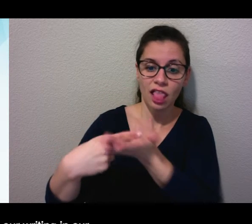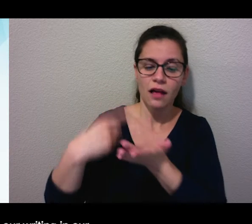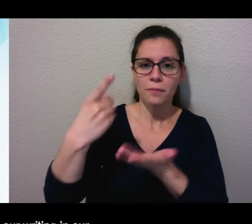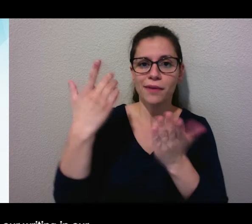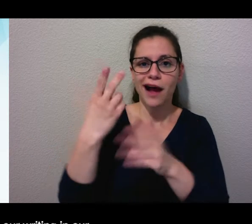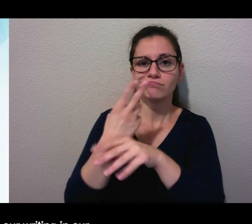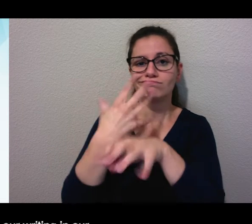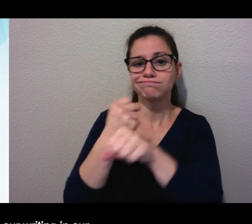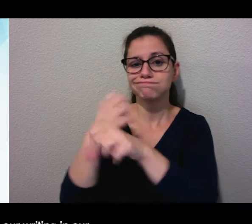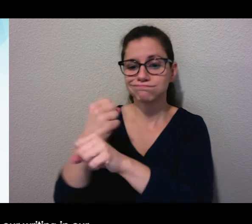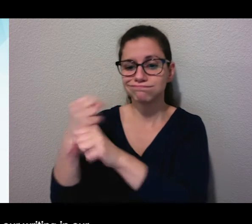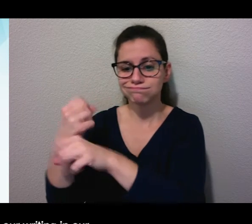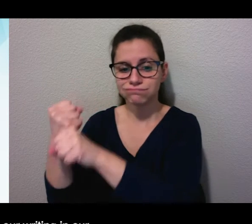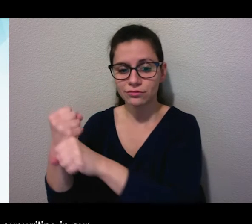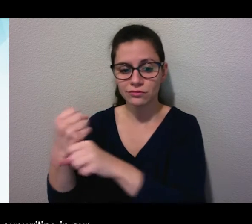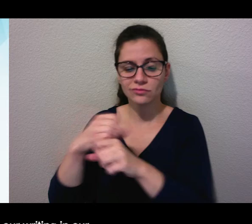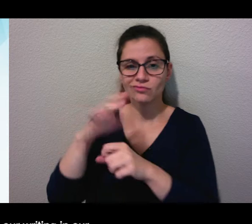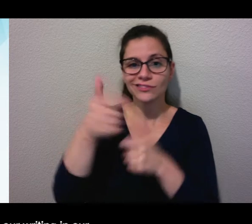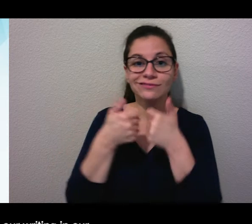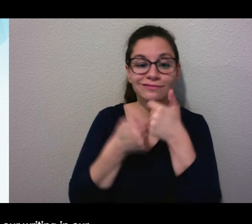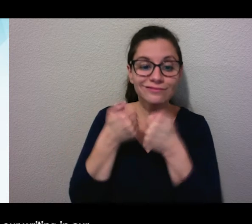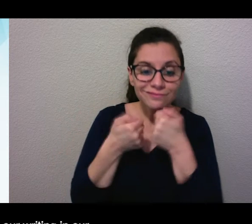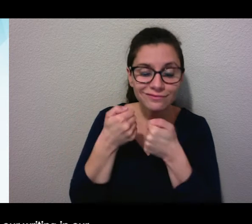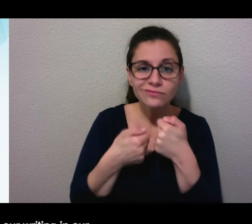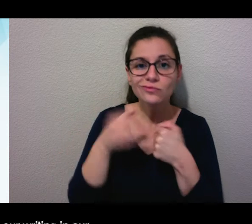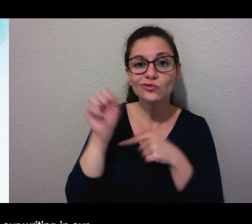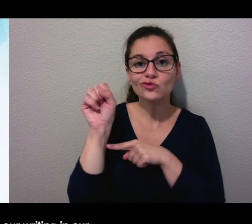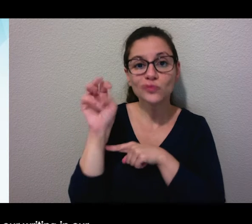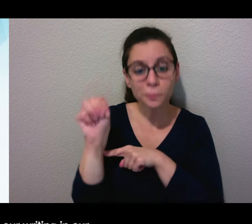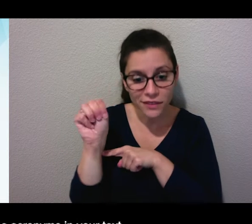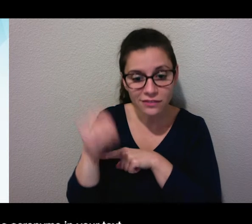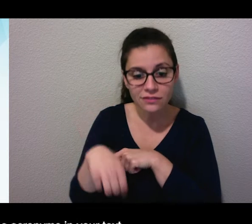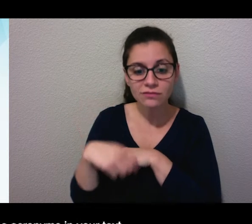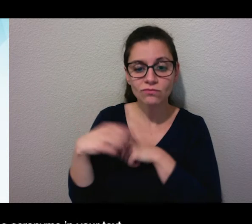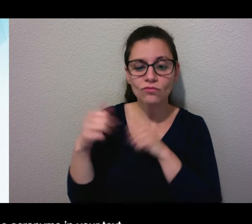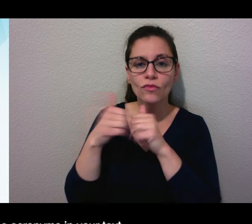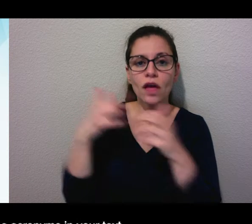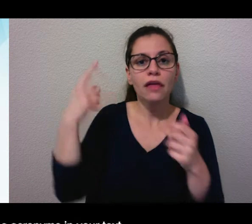simplicity and efficiency in our writing and our discussions.